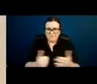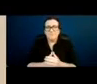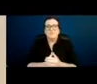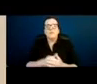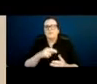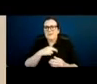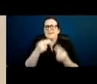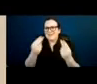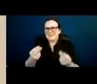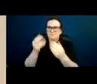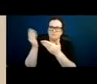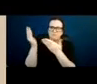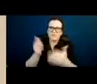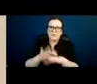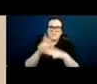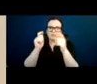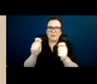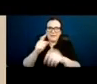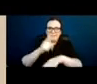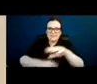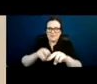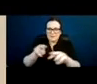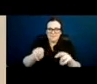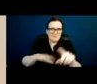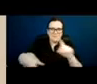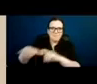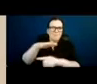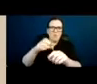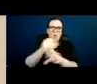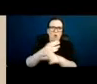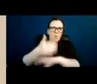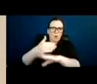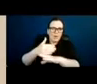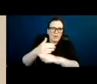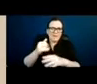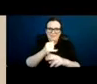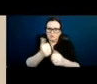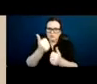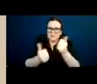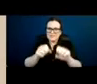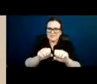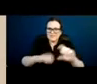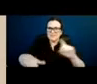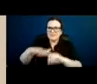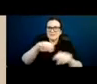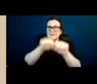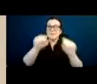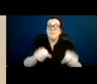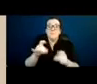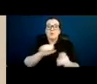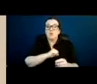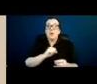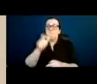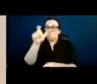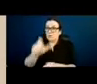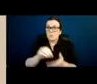disability issues for those working at all levels in this sector to ensure that when someone with a disability does need